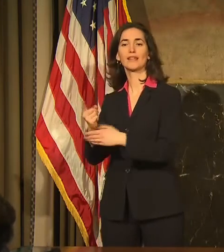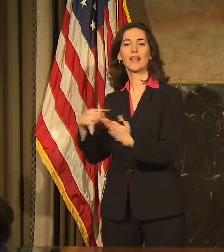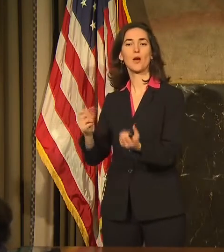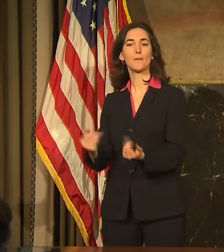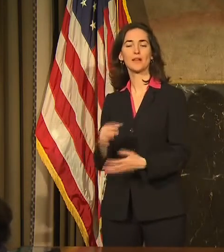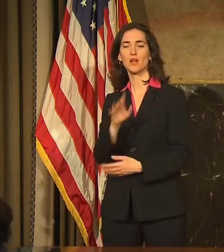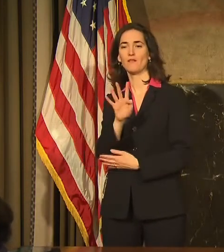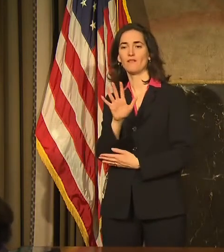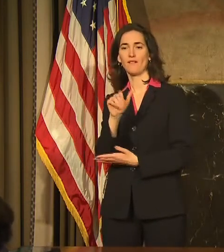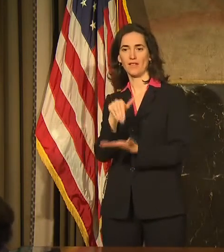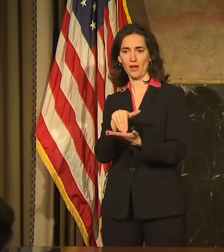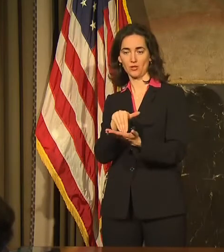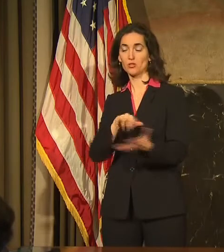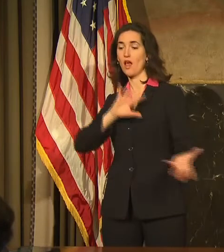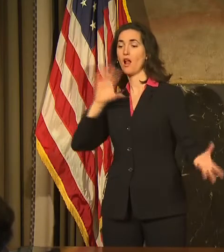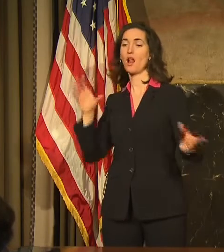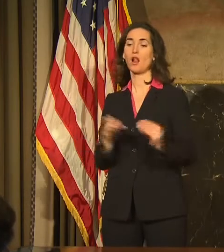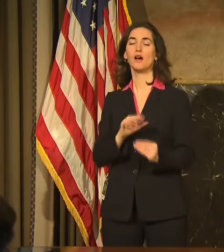giving us a total of